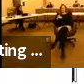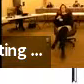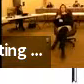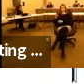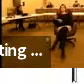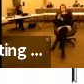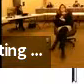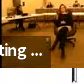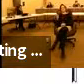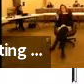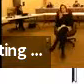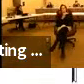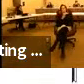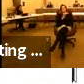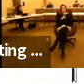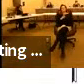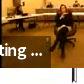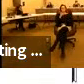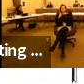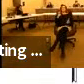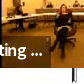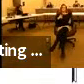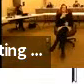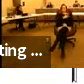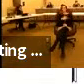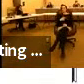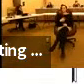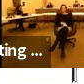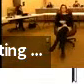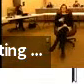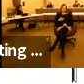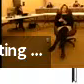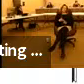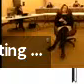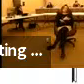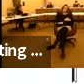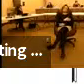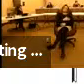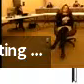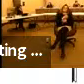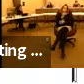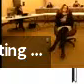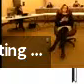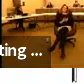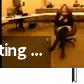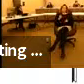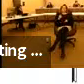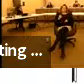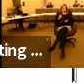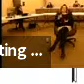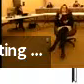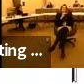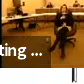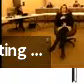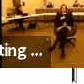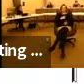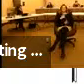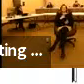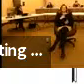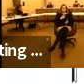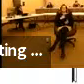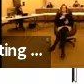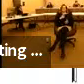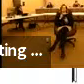so that we don't have significant vehicles over there like we had in our previous design. You know, we've pretty much, for lack of a better term, pulled out all the